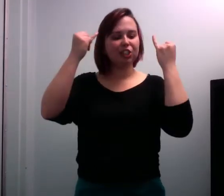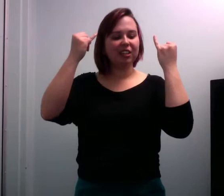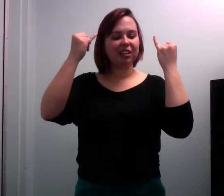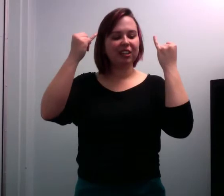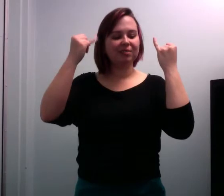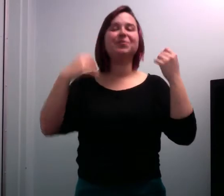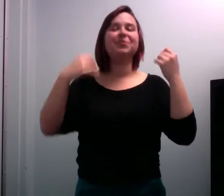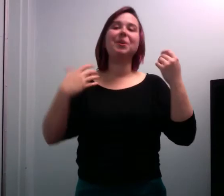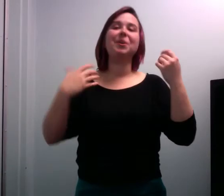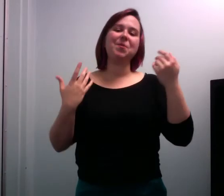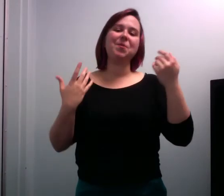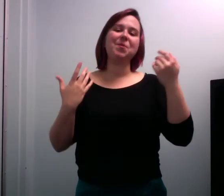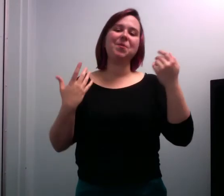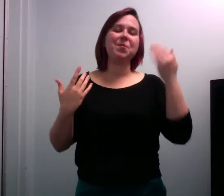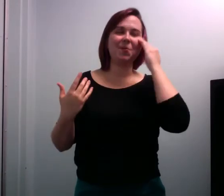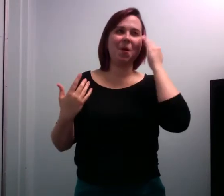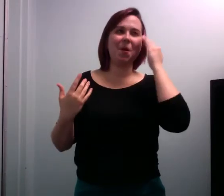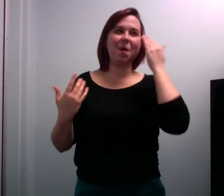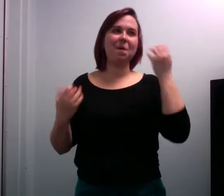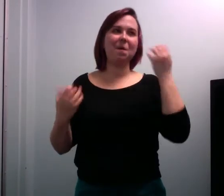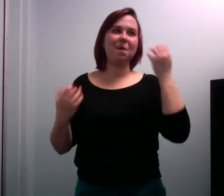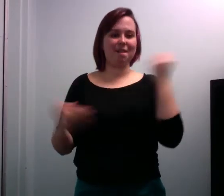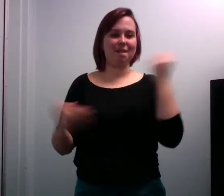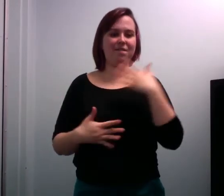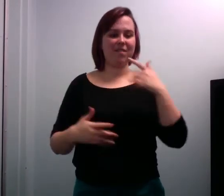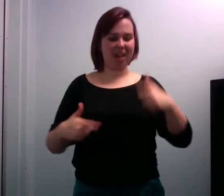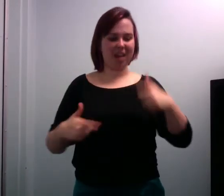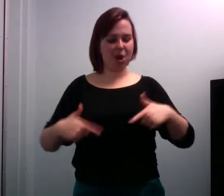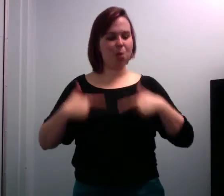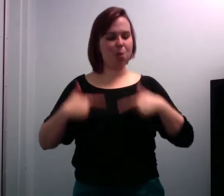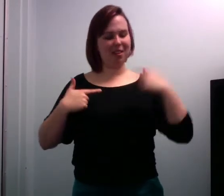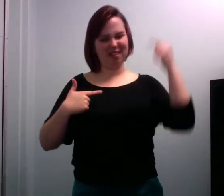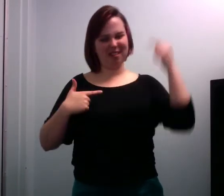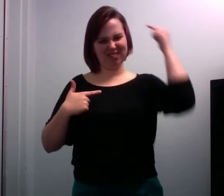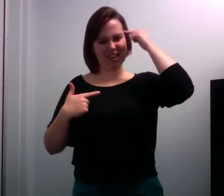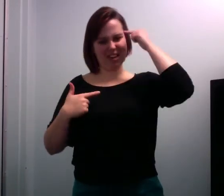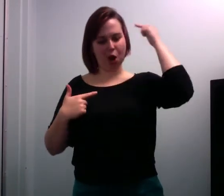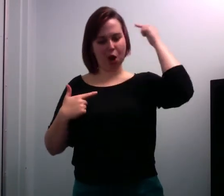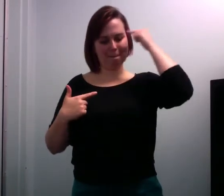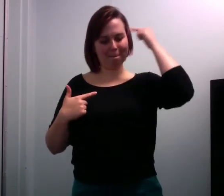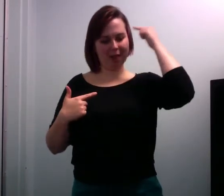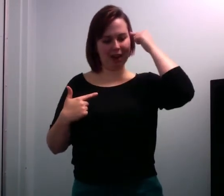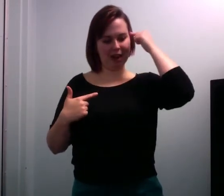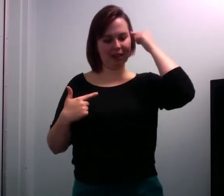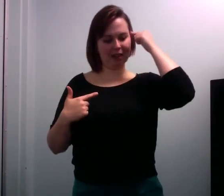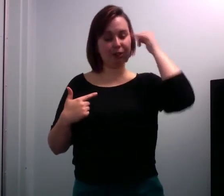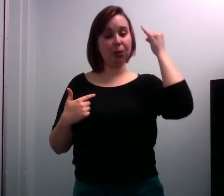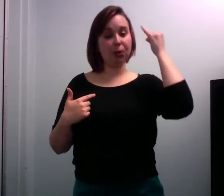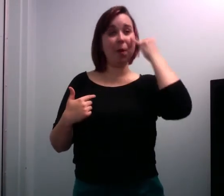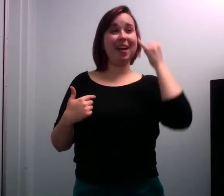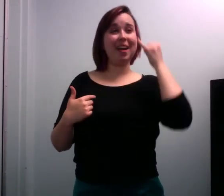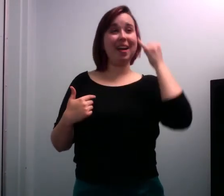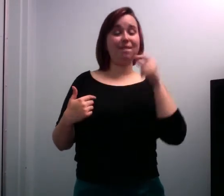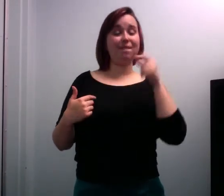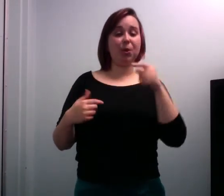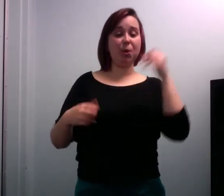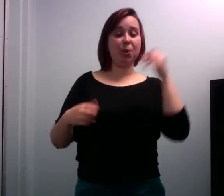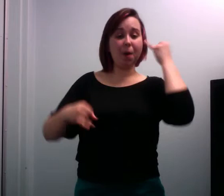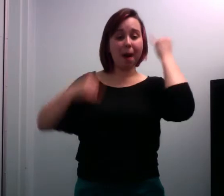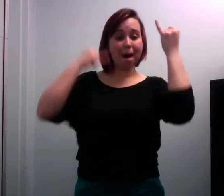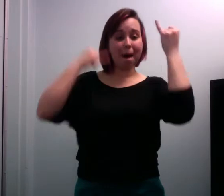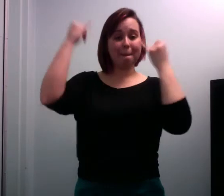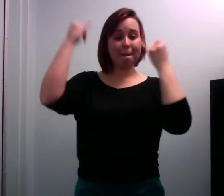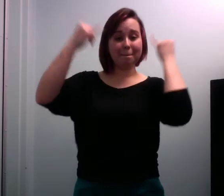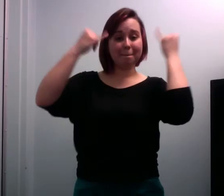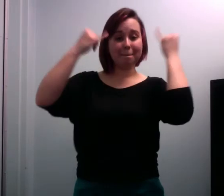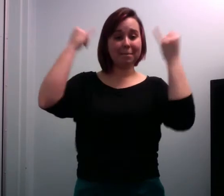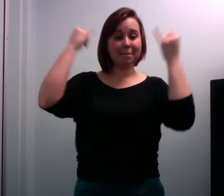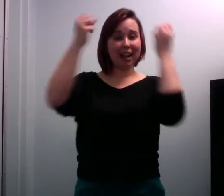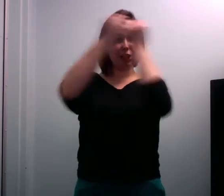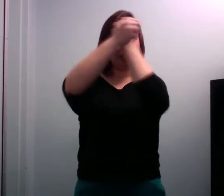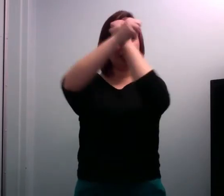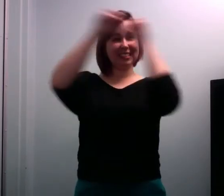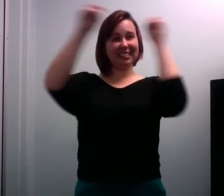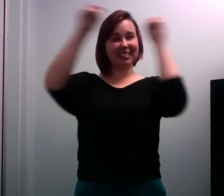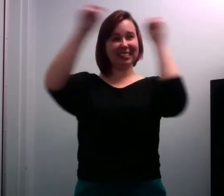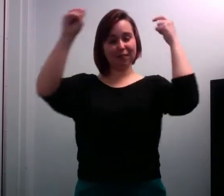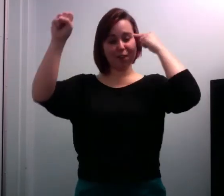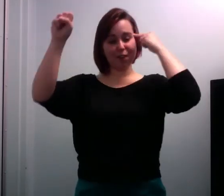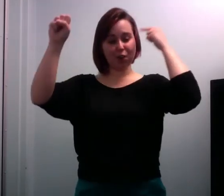how we might deal with the challenge, we can take steps towards experiencing the fear and moving forward. We can